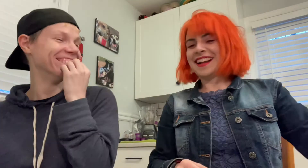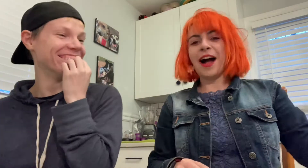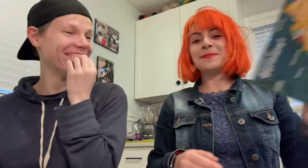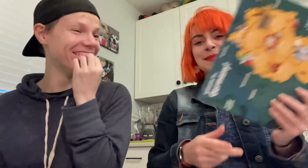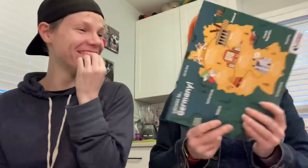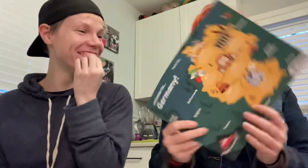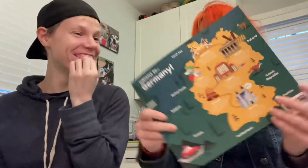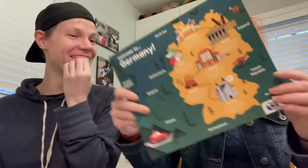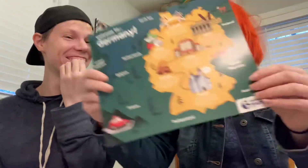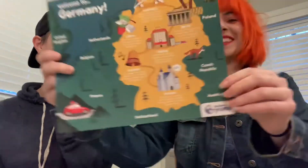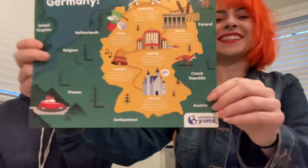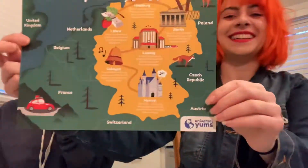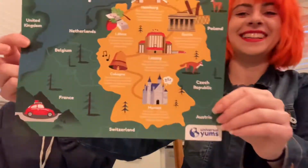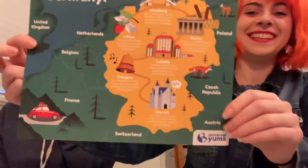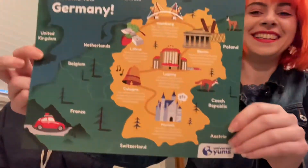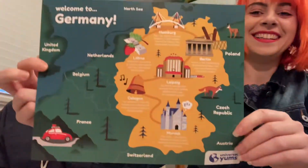I'm surprised.